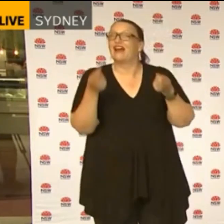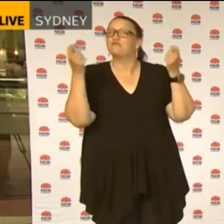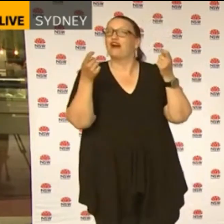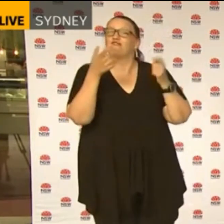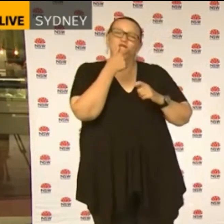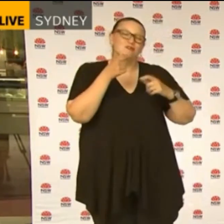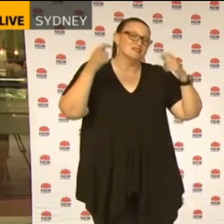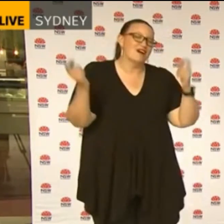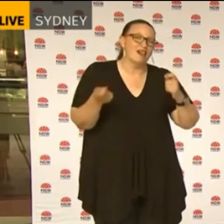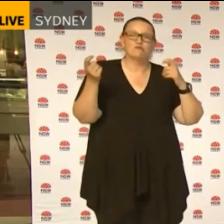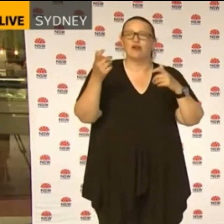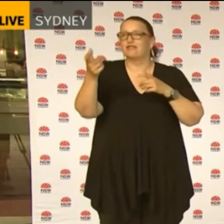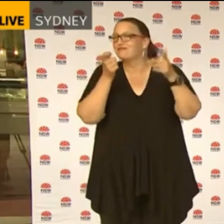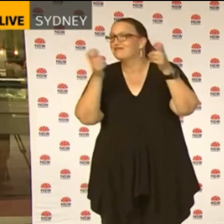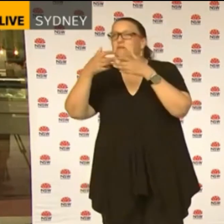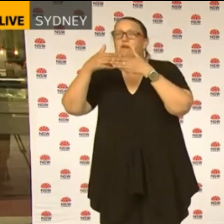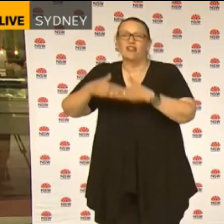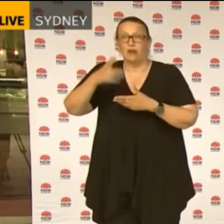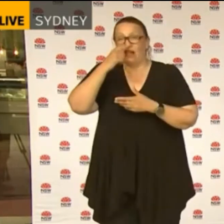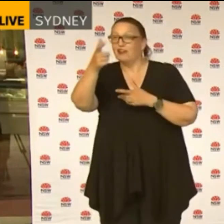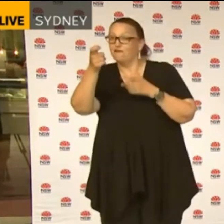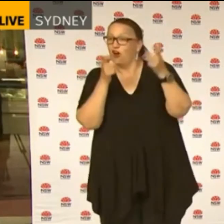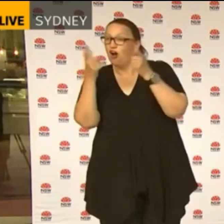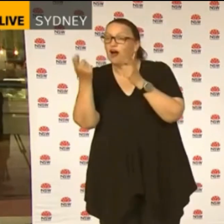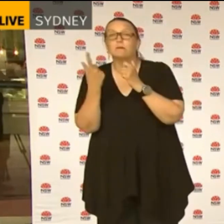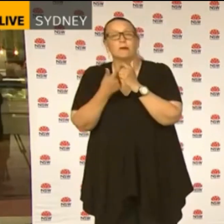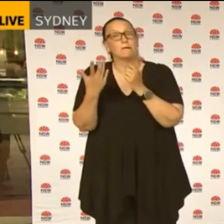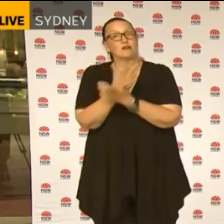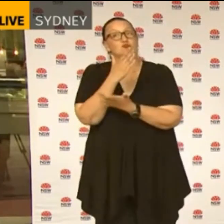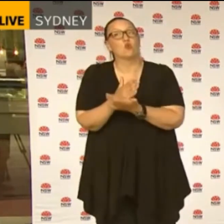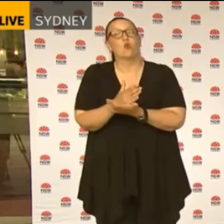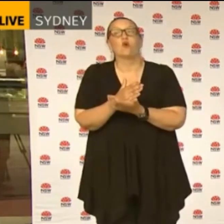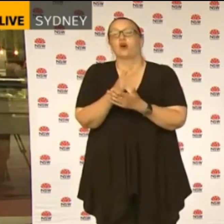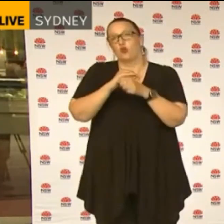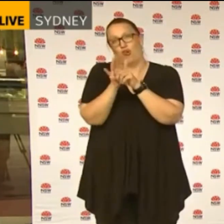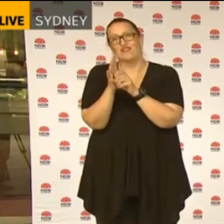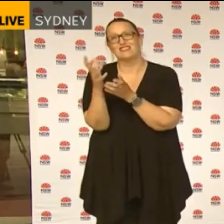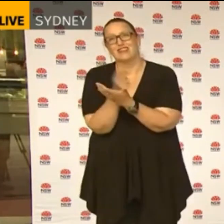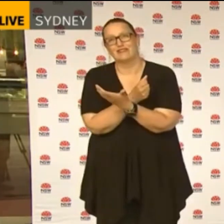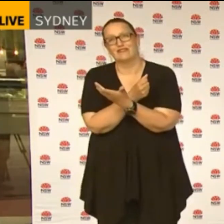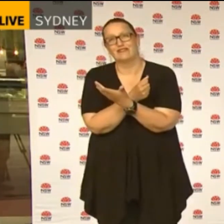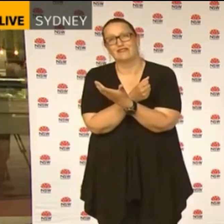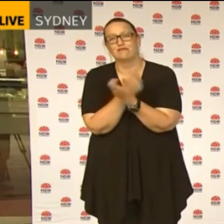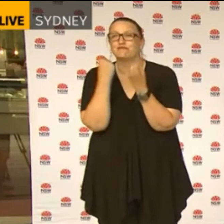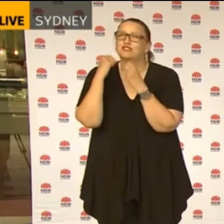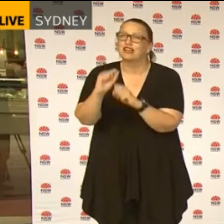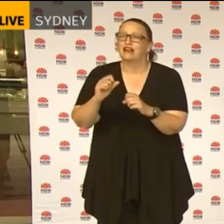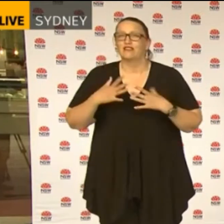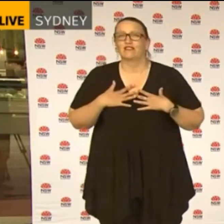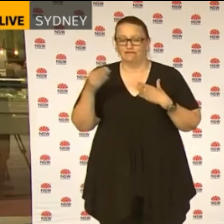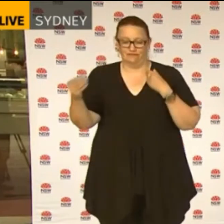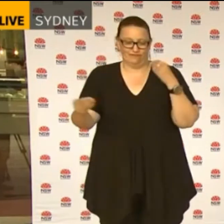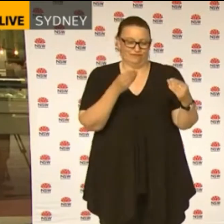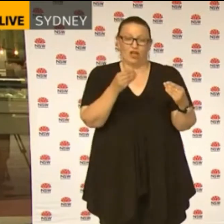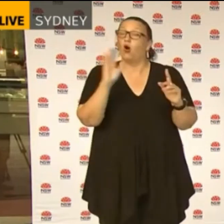still have everybody invited that we want to invite, but have it in a COVID-safe way. And I think they're the things we need to consider moving forward. In relation to